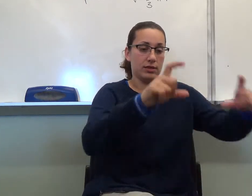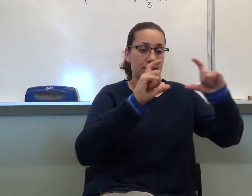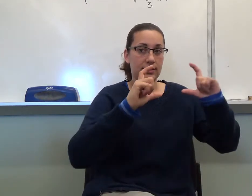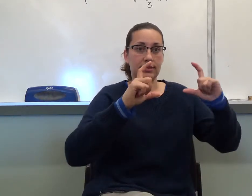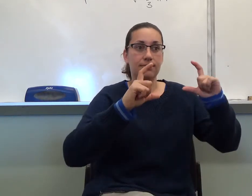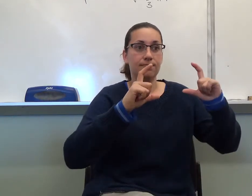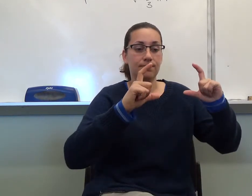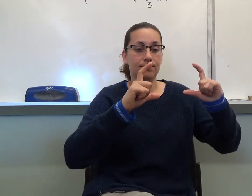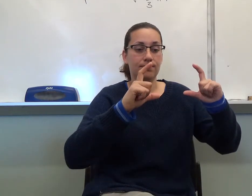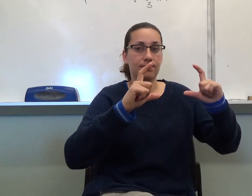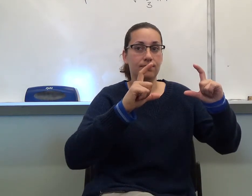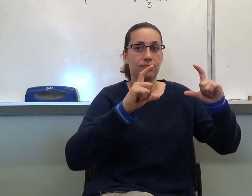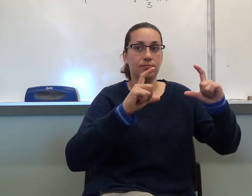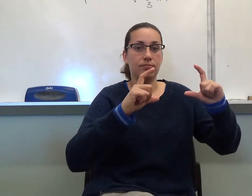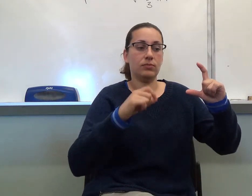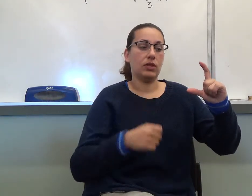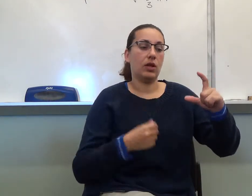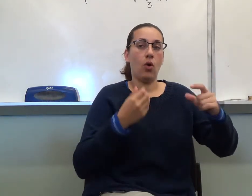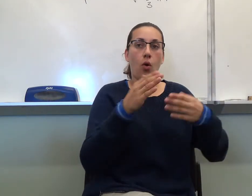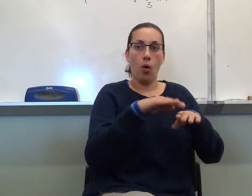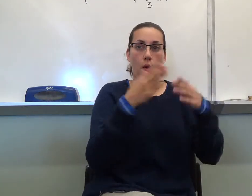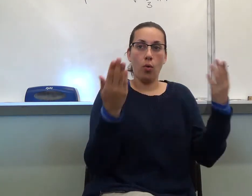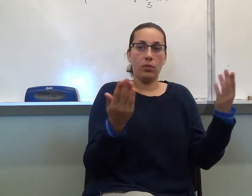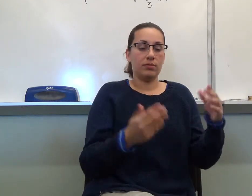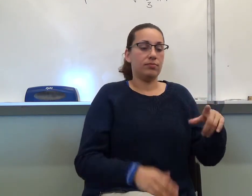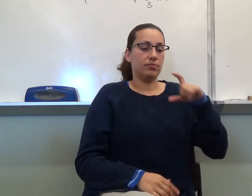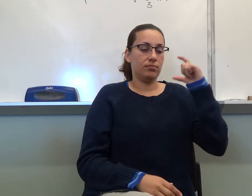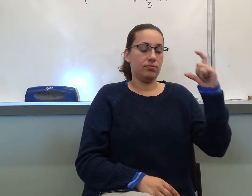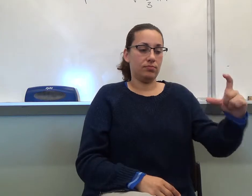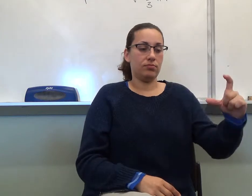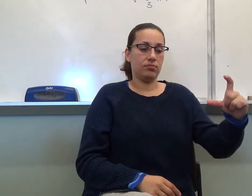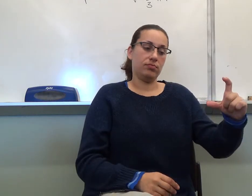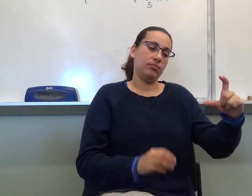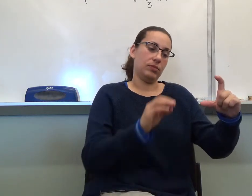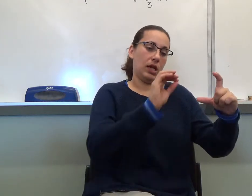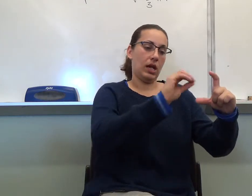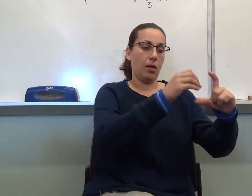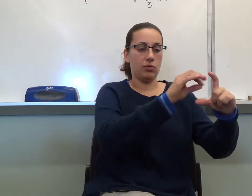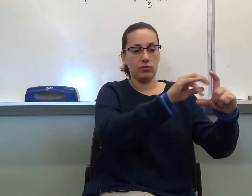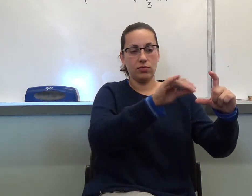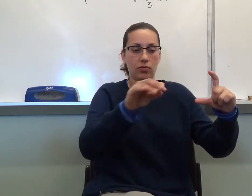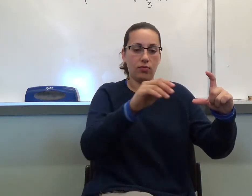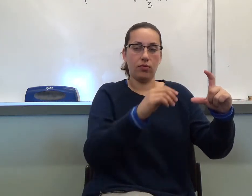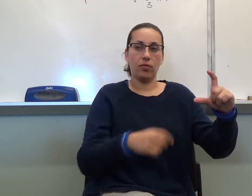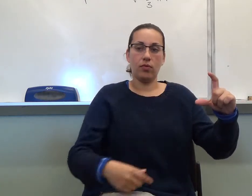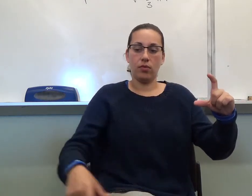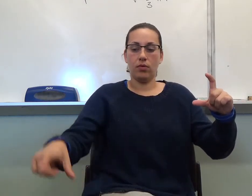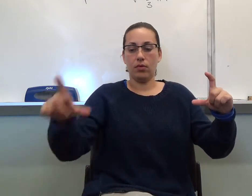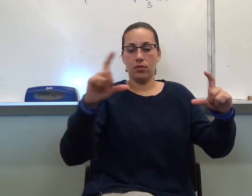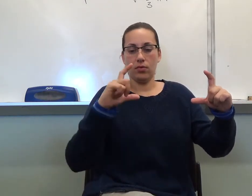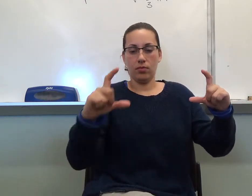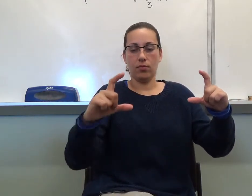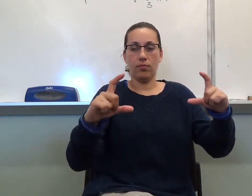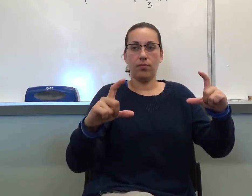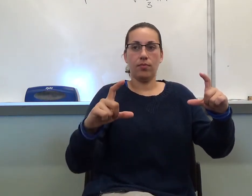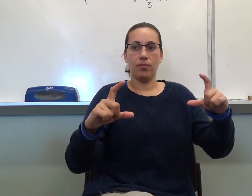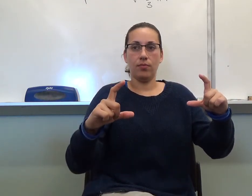and close a parentheses over here, saying I want that taken as one single calculation. Remember, parentheses